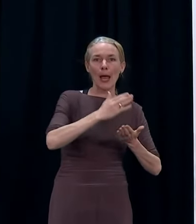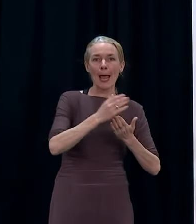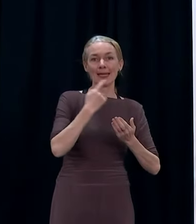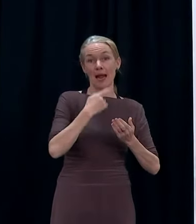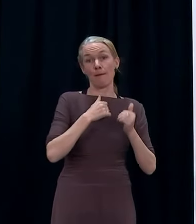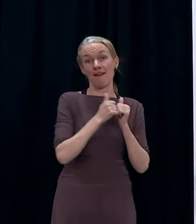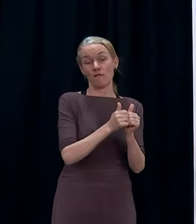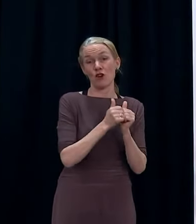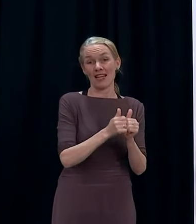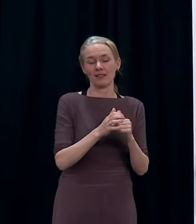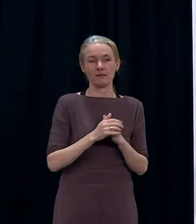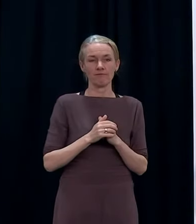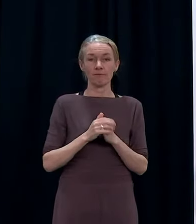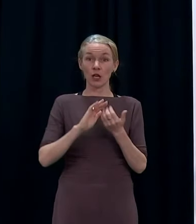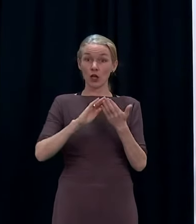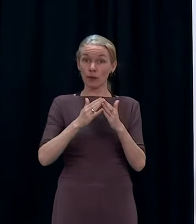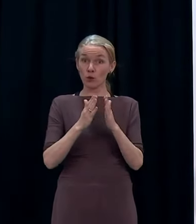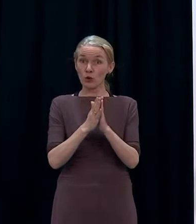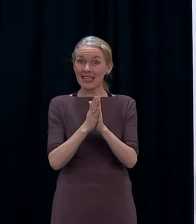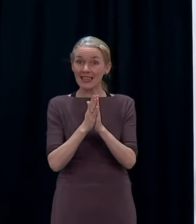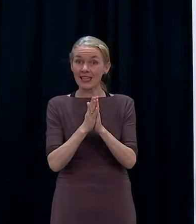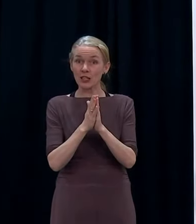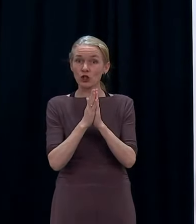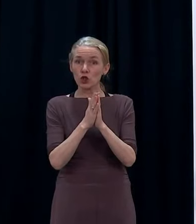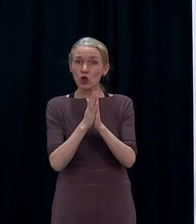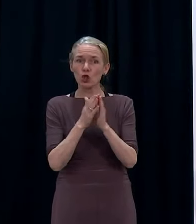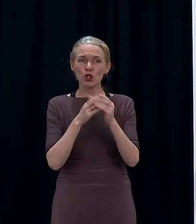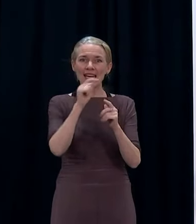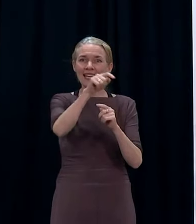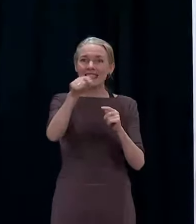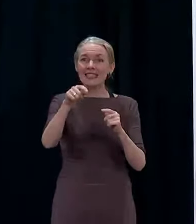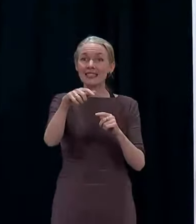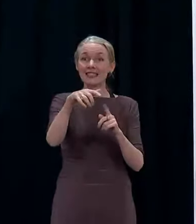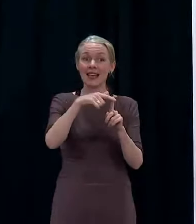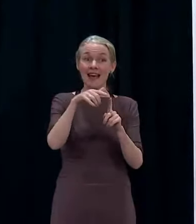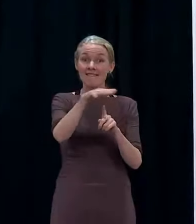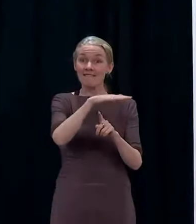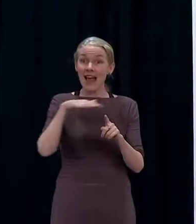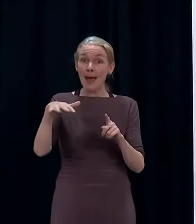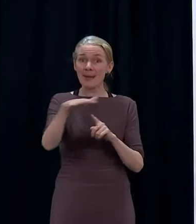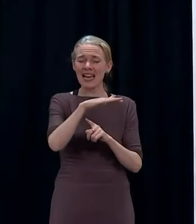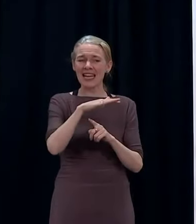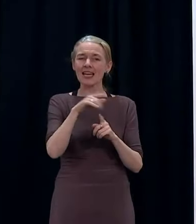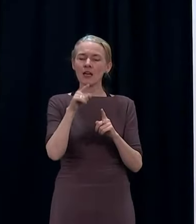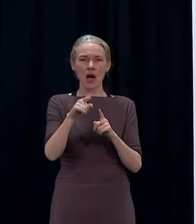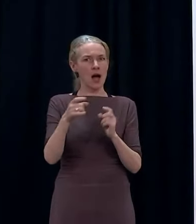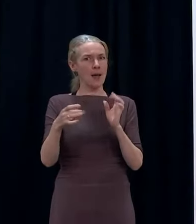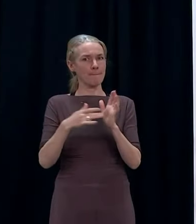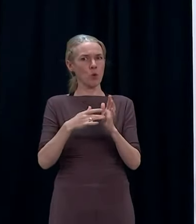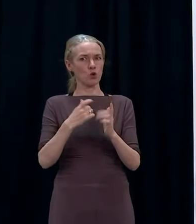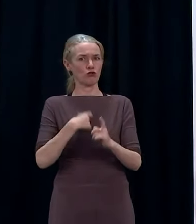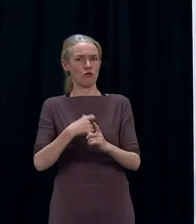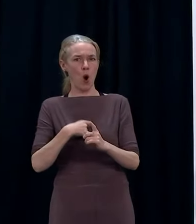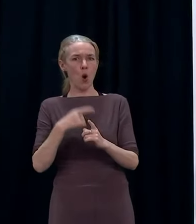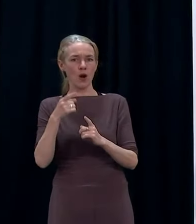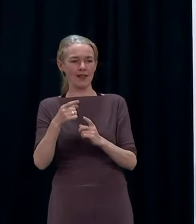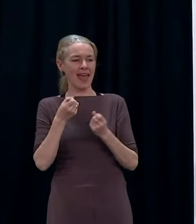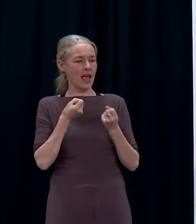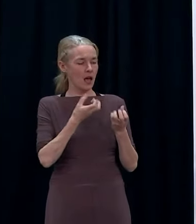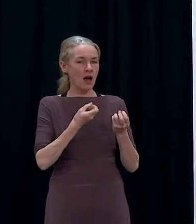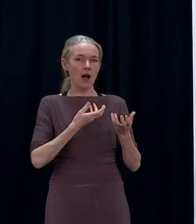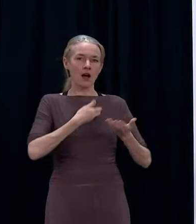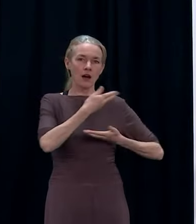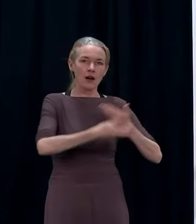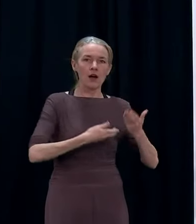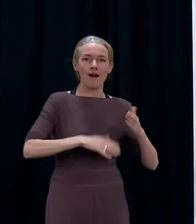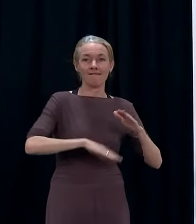church leaders, parents, whānau, are very important in making sure their children and young people have got the access to correct information.